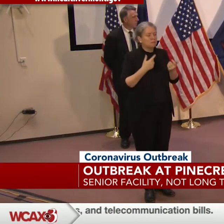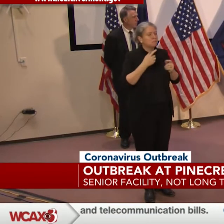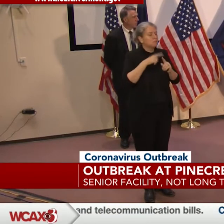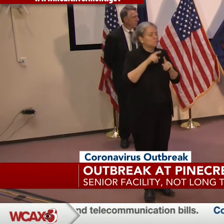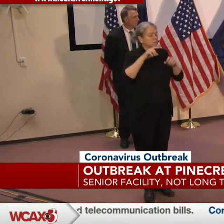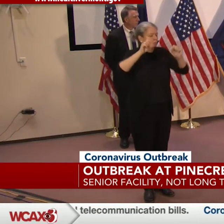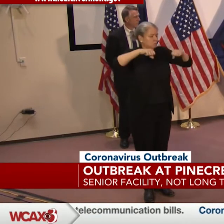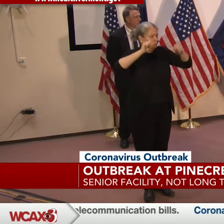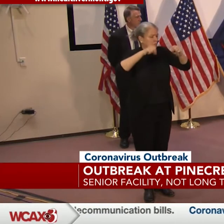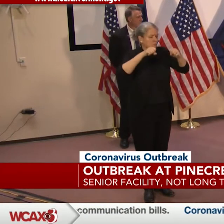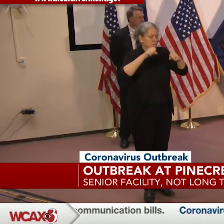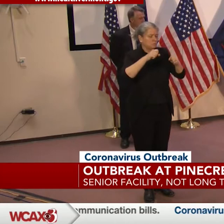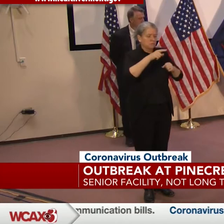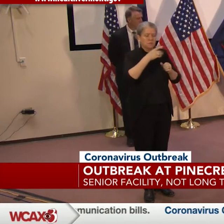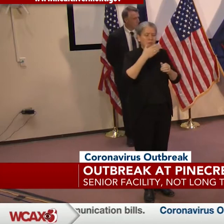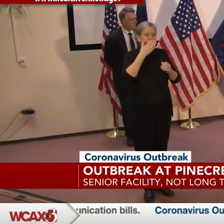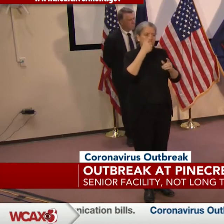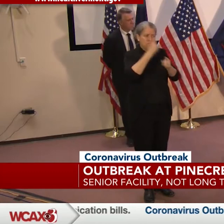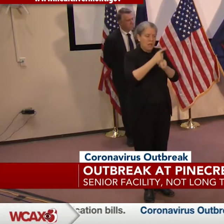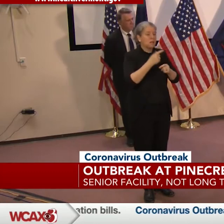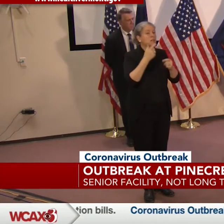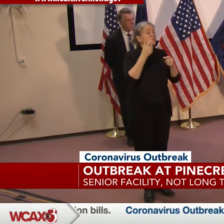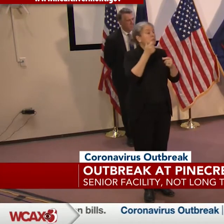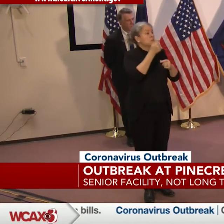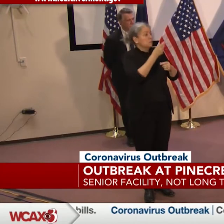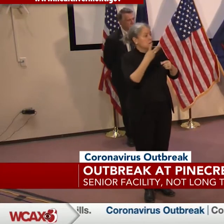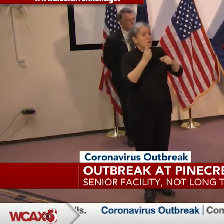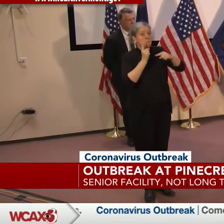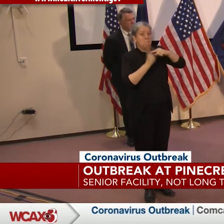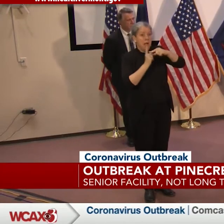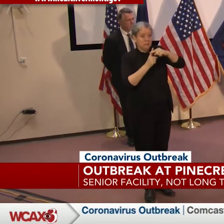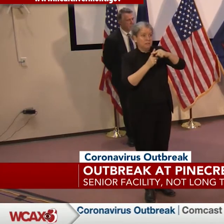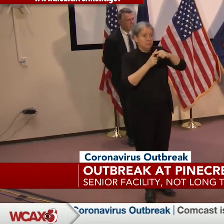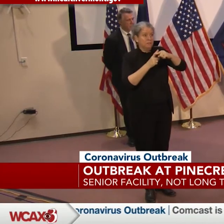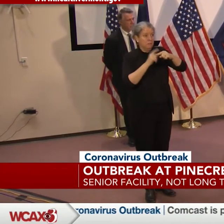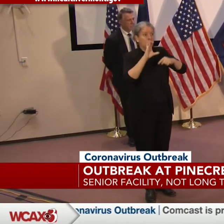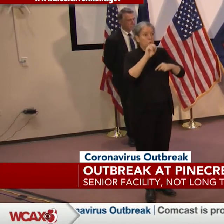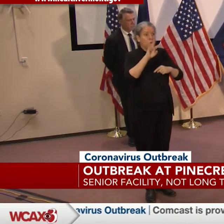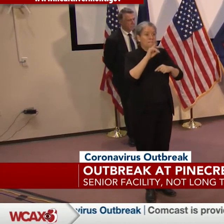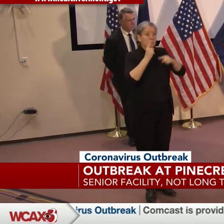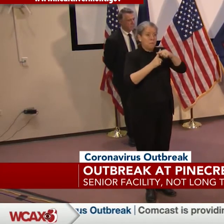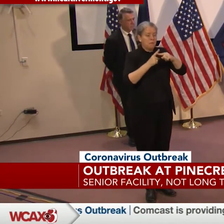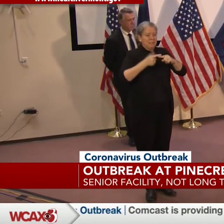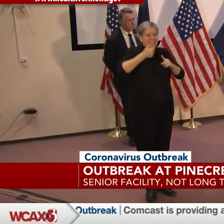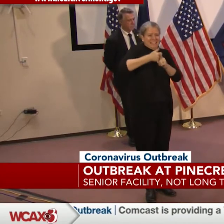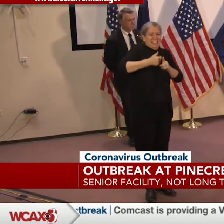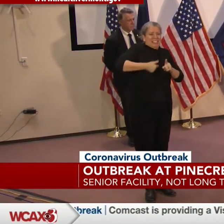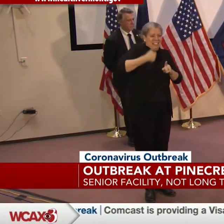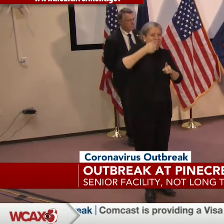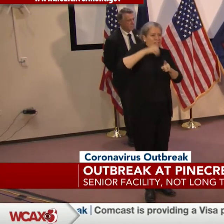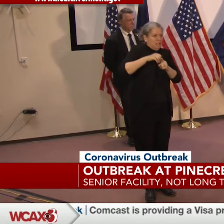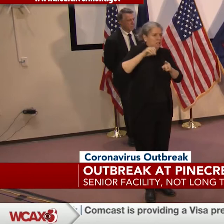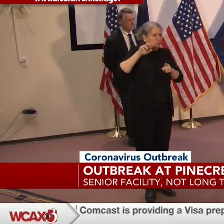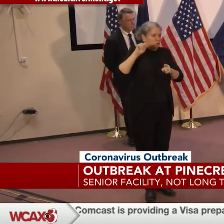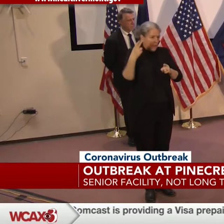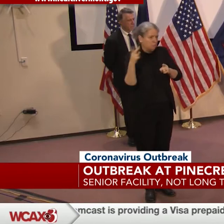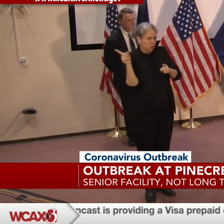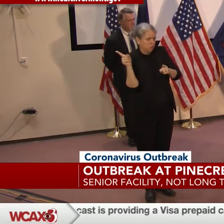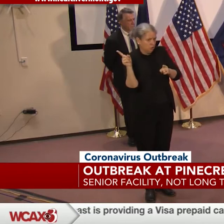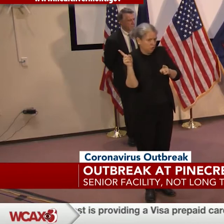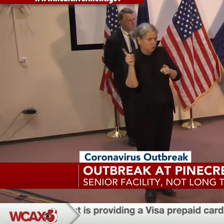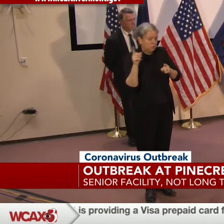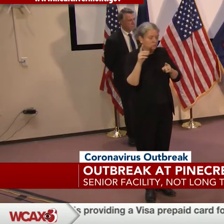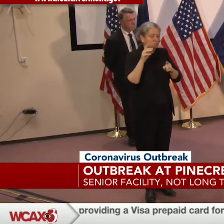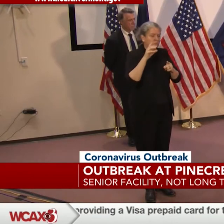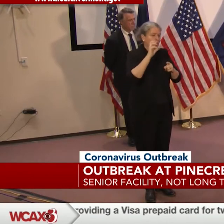true that we've had a number of positive tests of people who live in other states, predominantly New Hampshire, but other states as